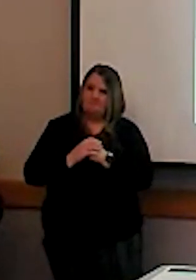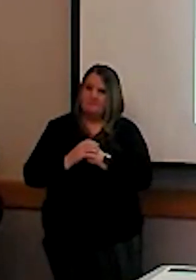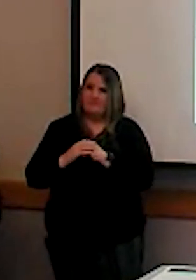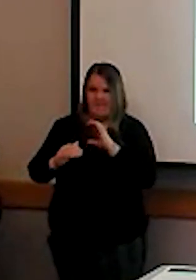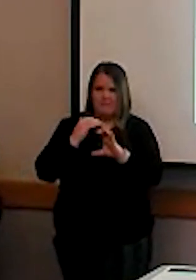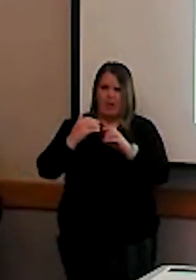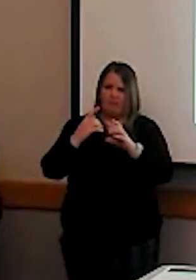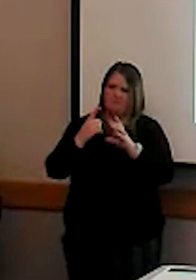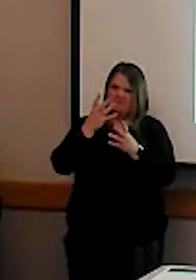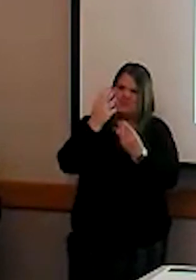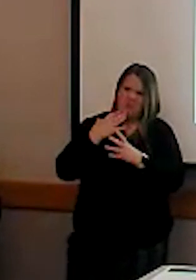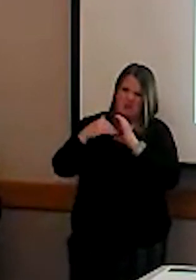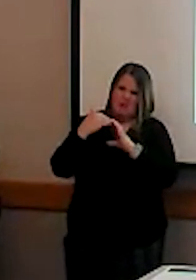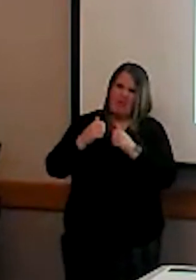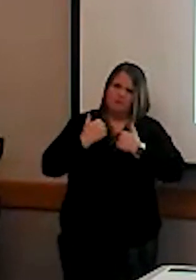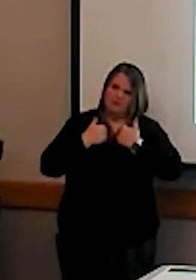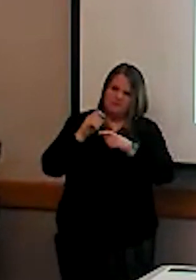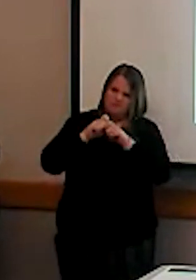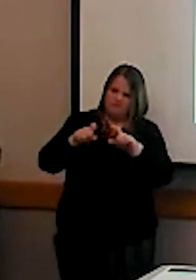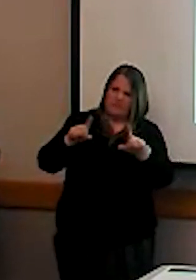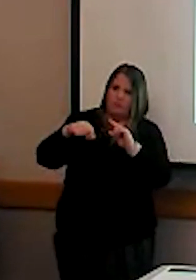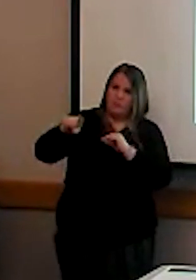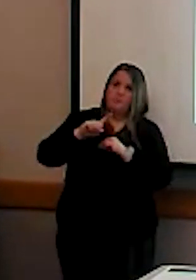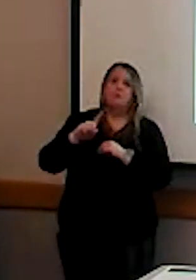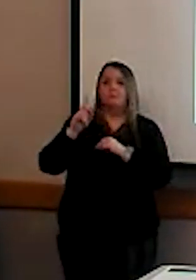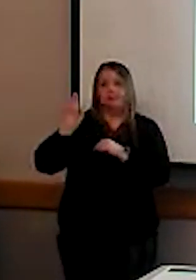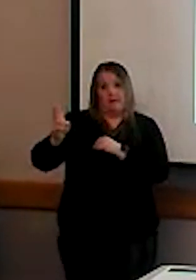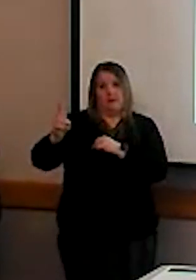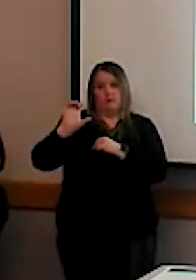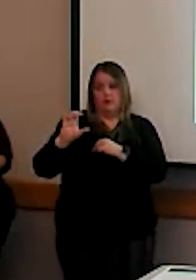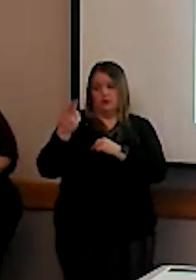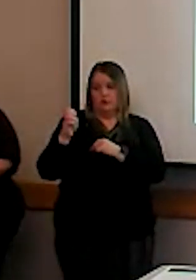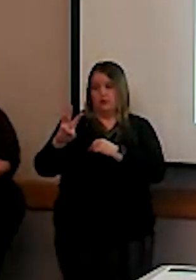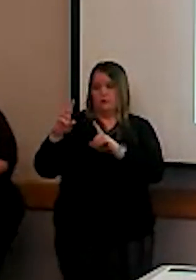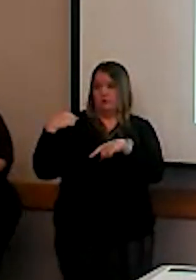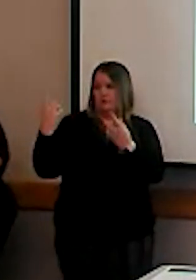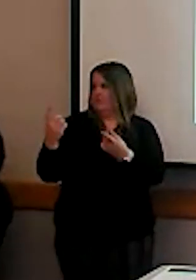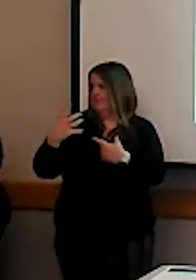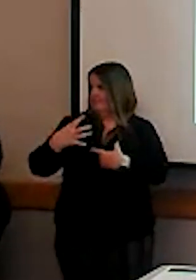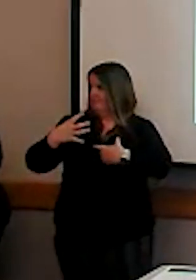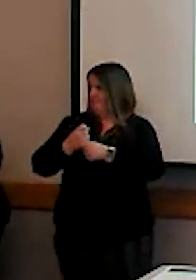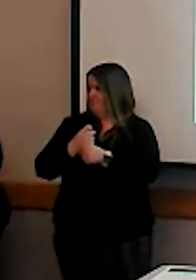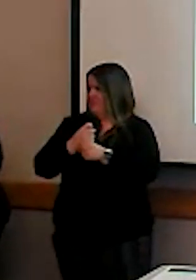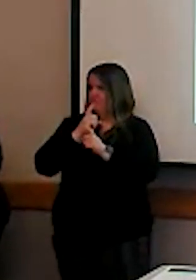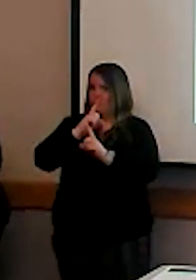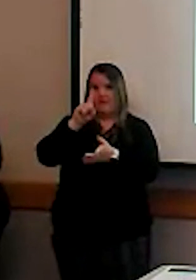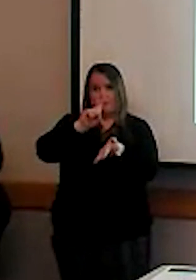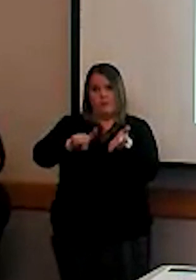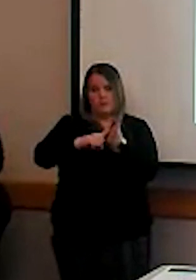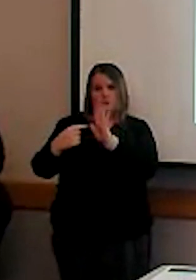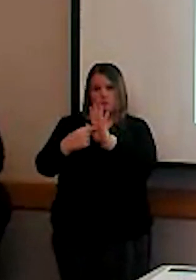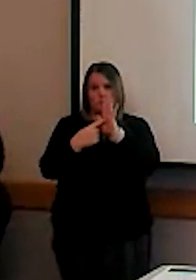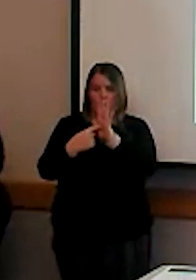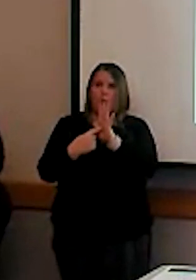to share them with you. So a brief history of CHEW. I'm just going to kind of consolidate all this, but research